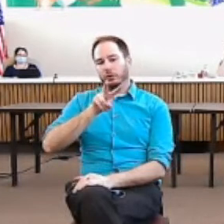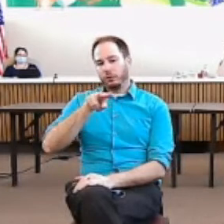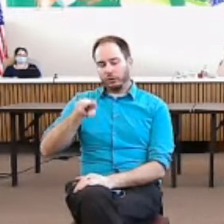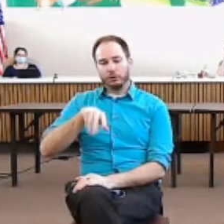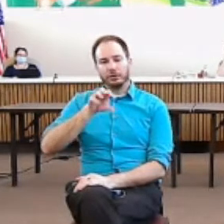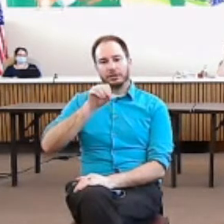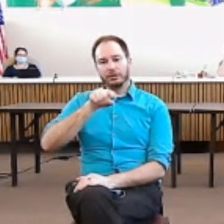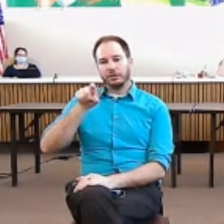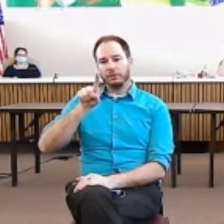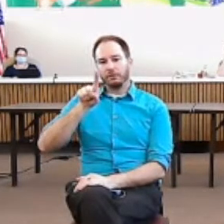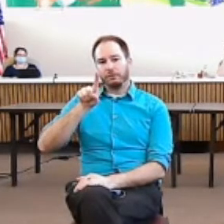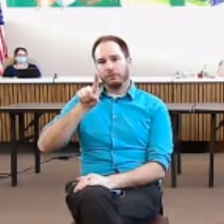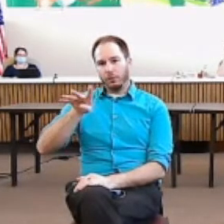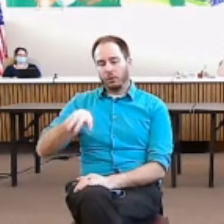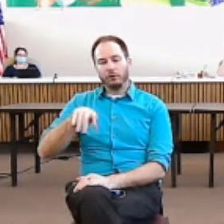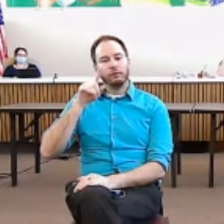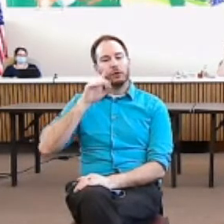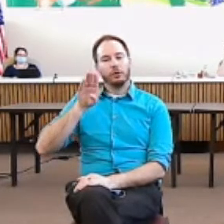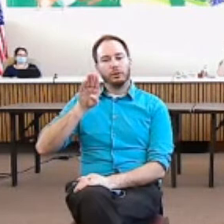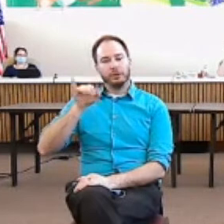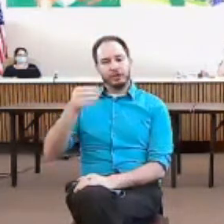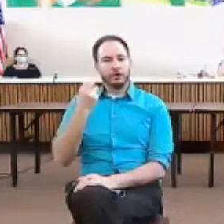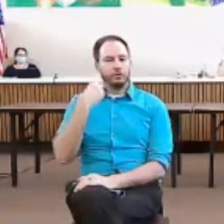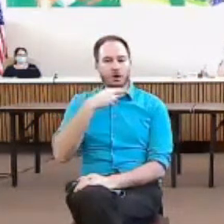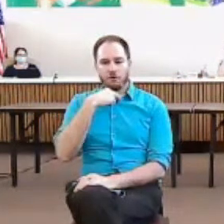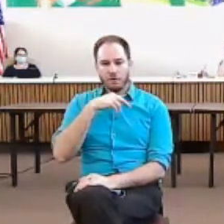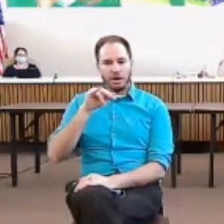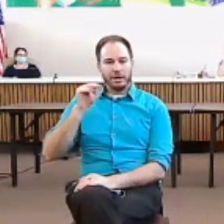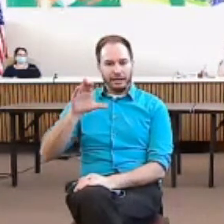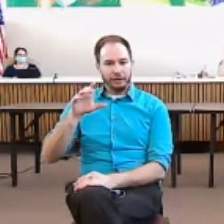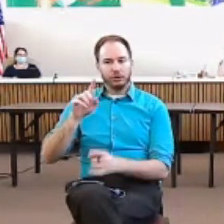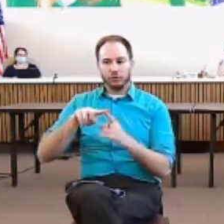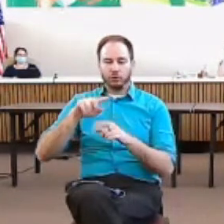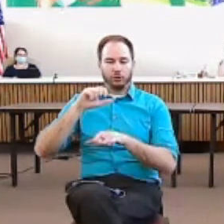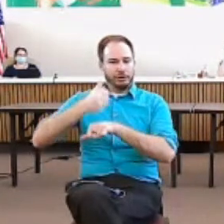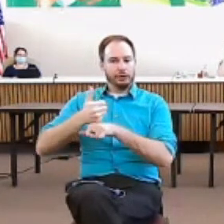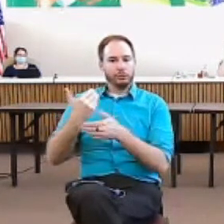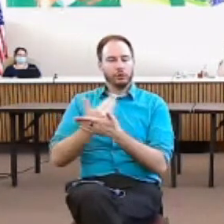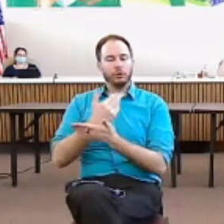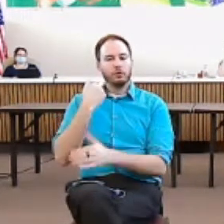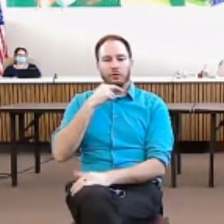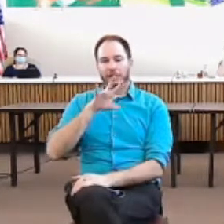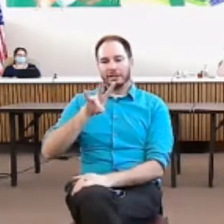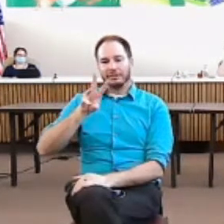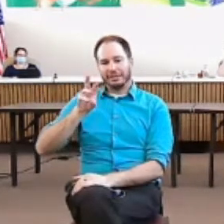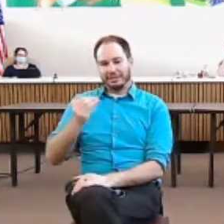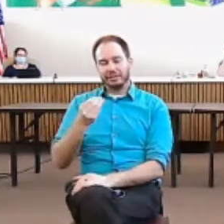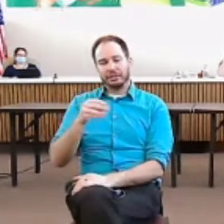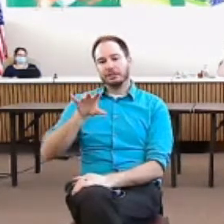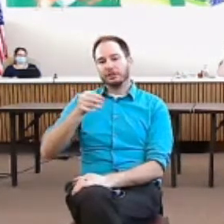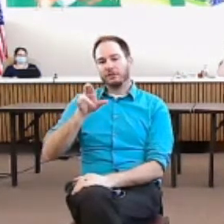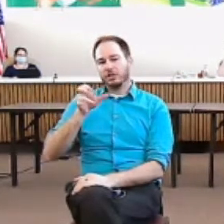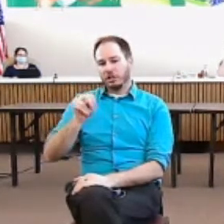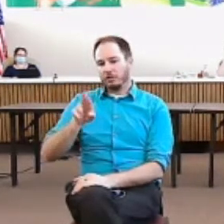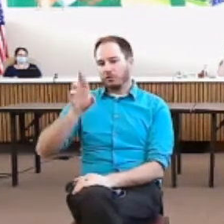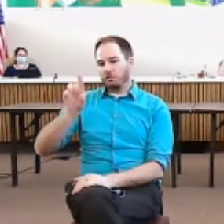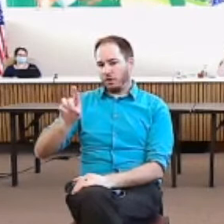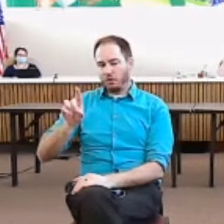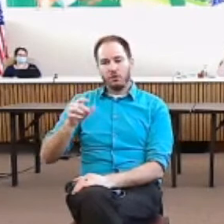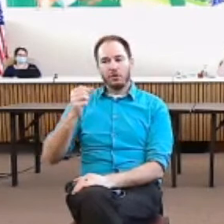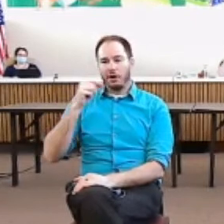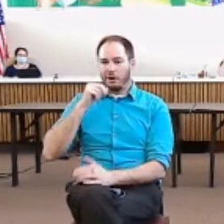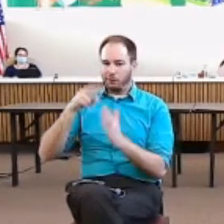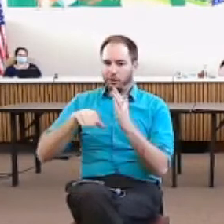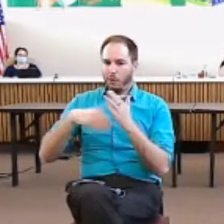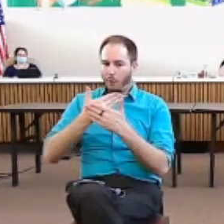2022-014 for BJ's Restaurant Incorporated for a new restaurant at 760 Jefferson Road. I'm not going to read the